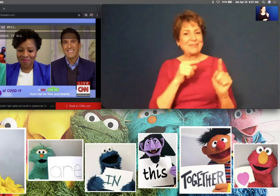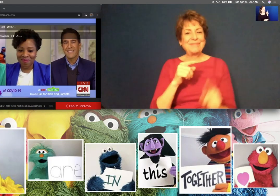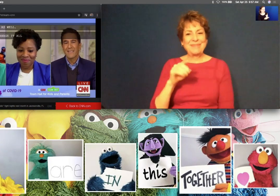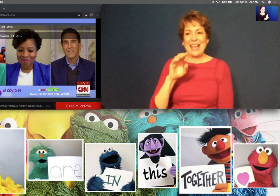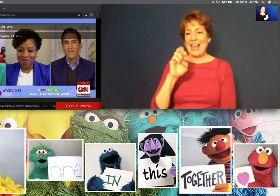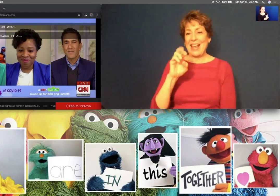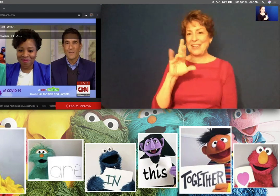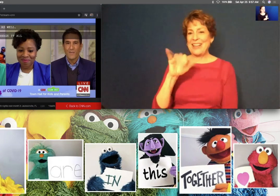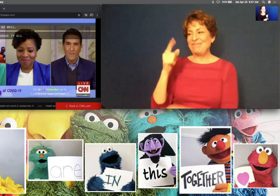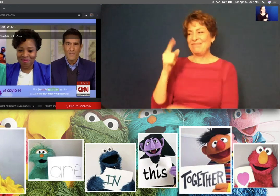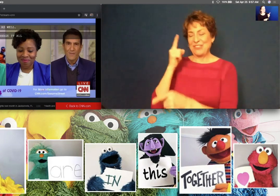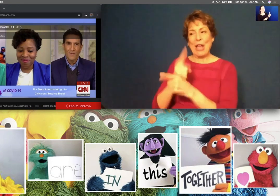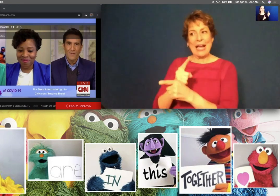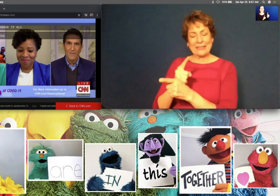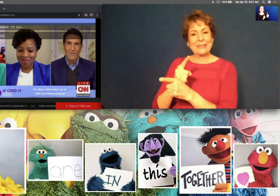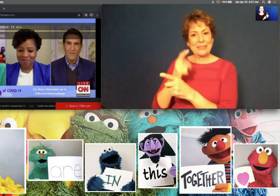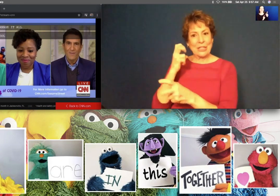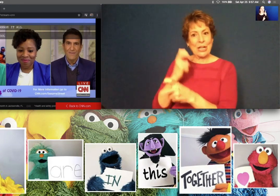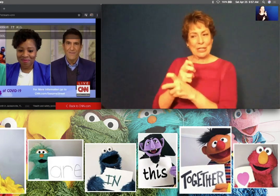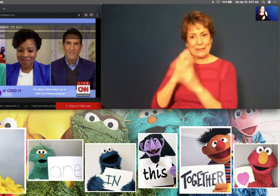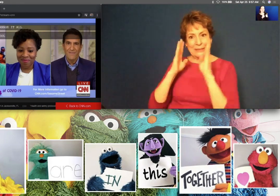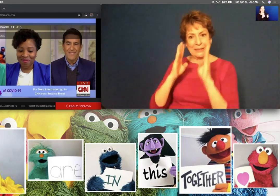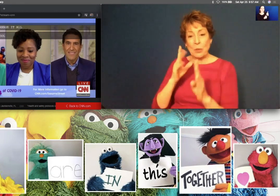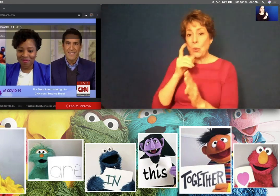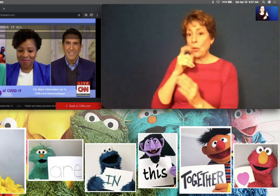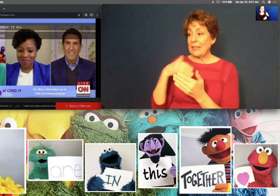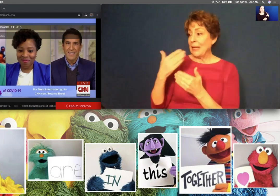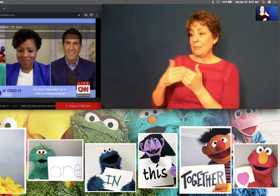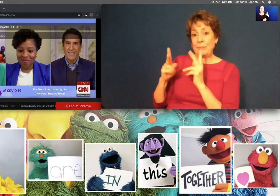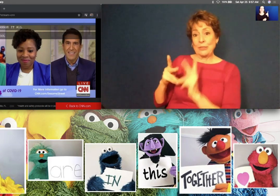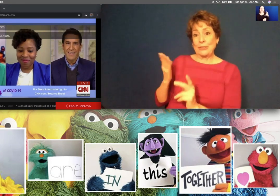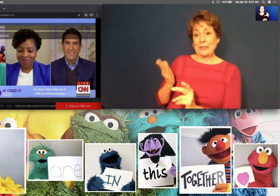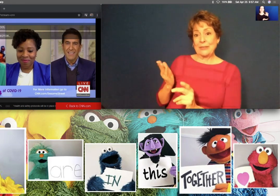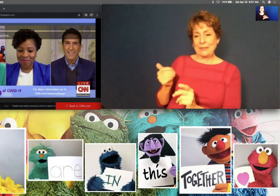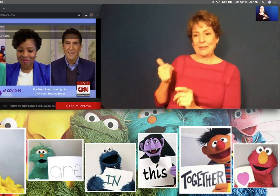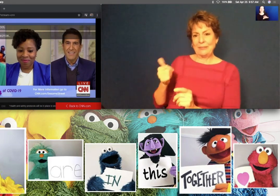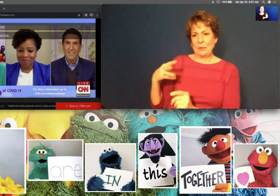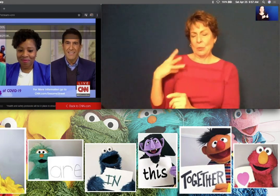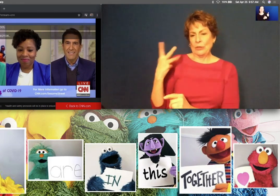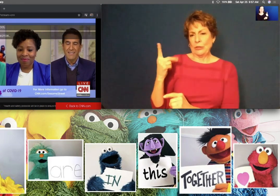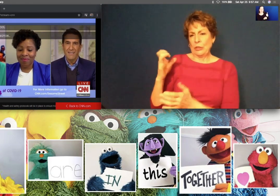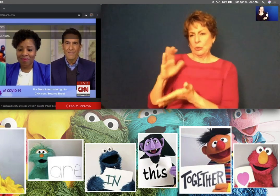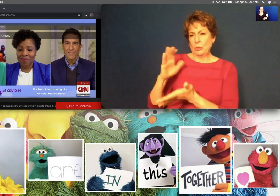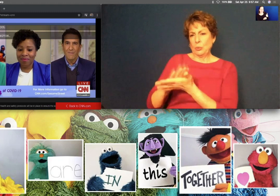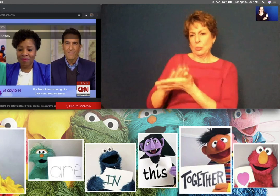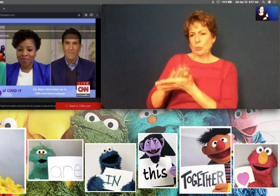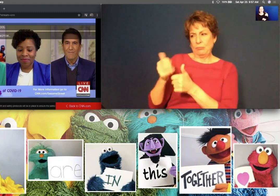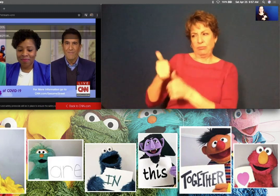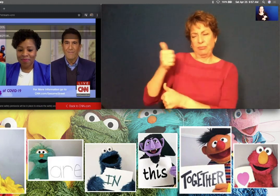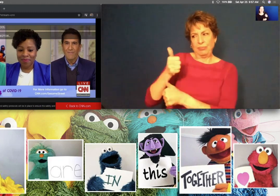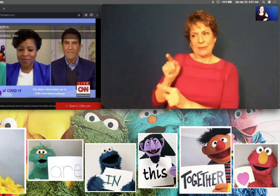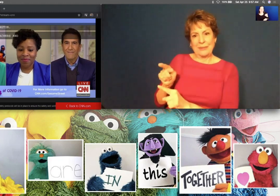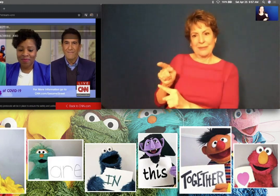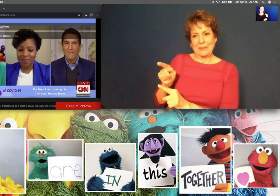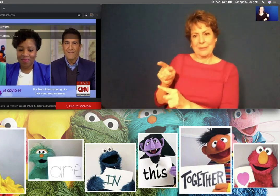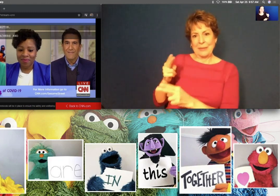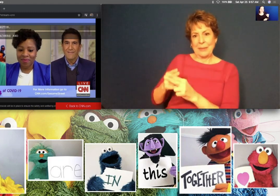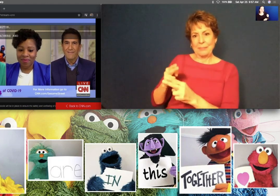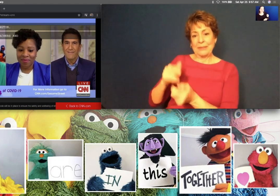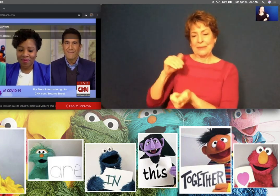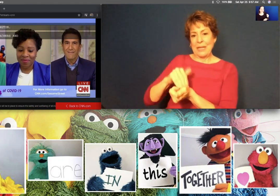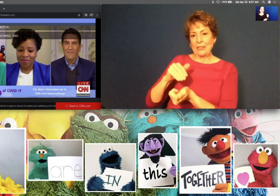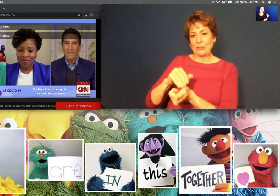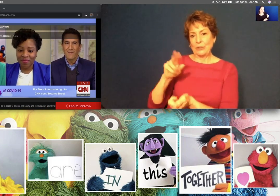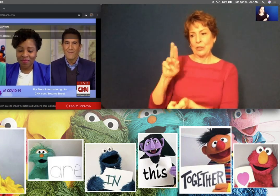are so appreciative of our teachers and our administrators. We know you're all working overtime these days, too. I bet you're also, though,